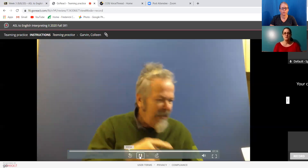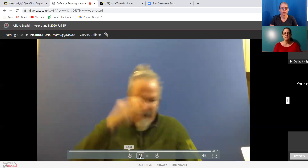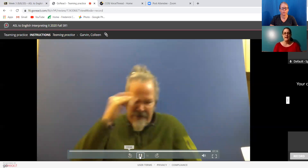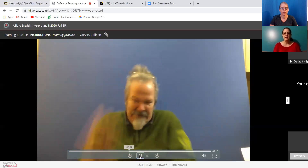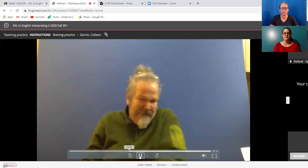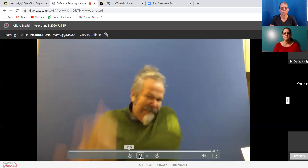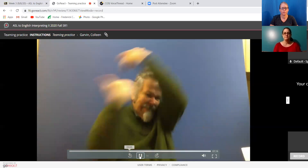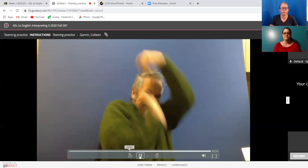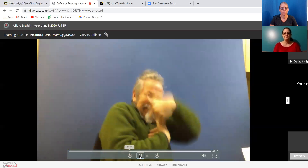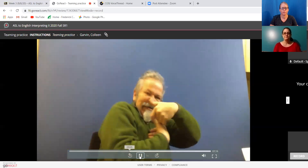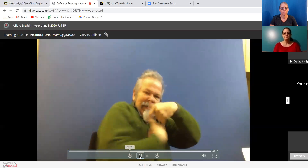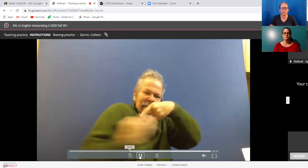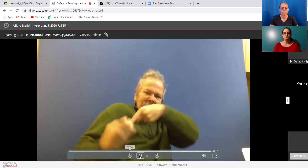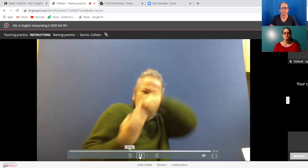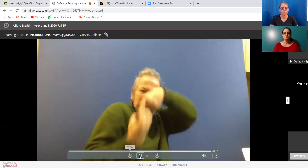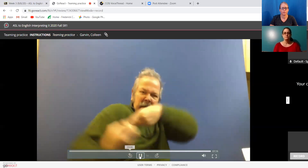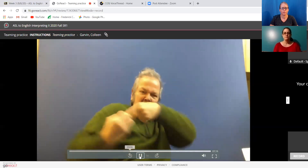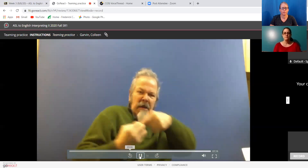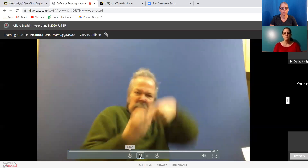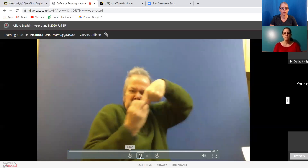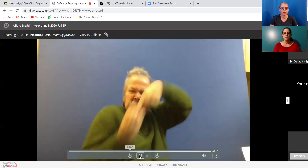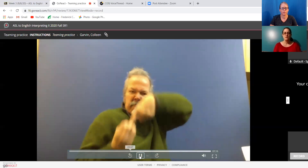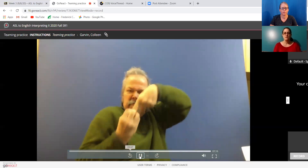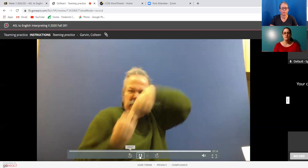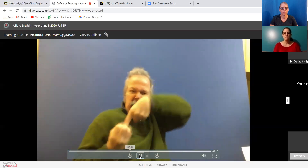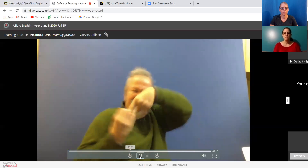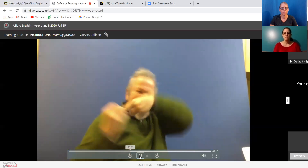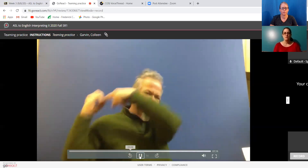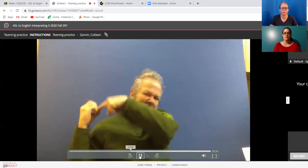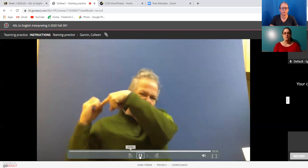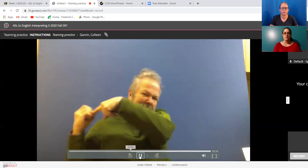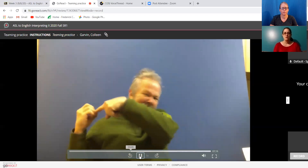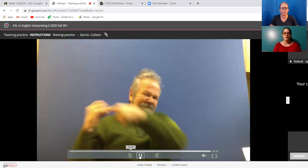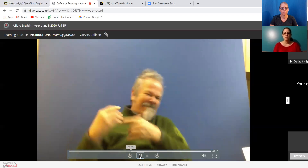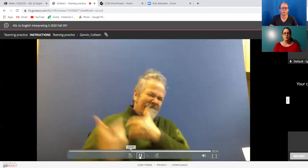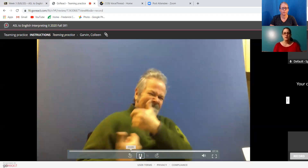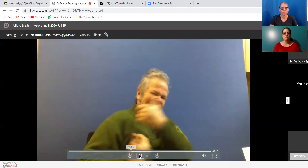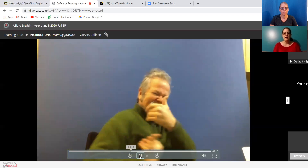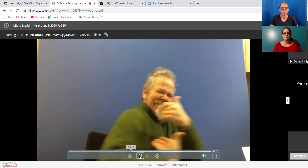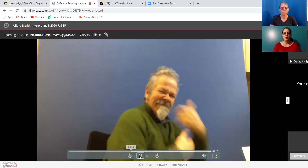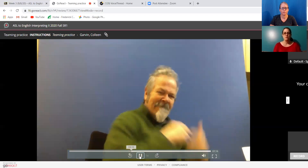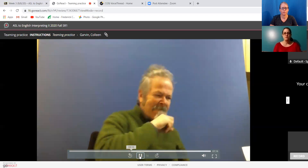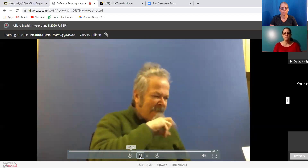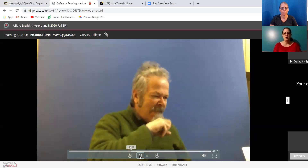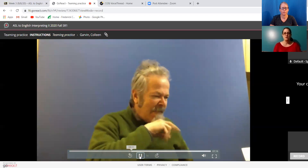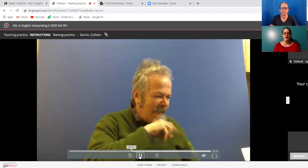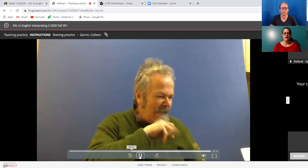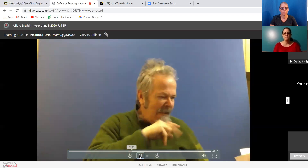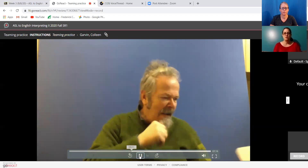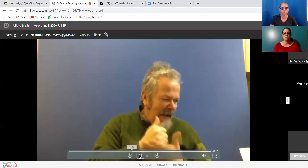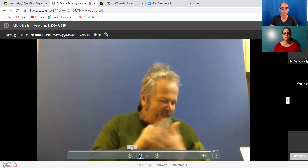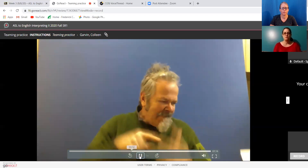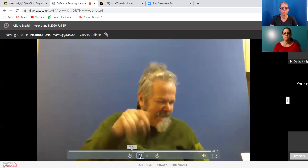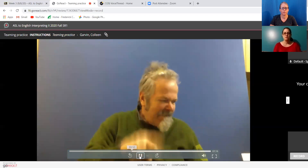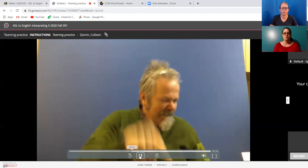to the dog's leg. So he dragged both the dog and